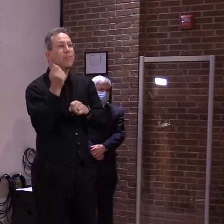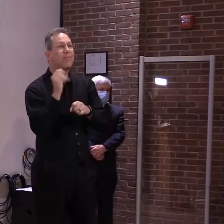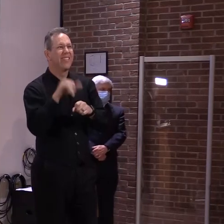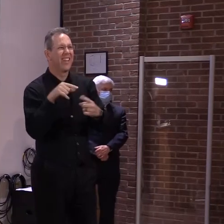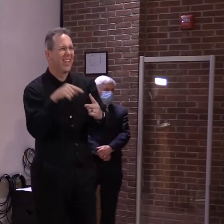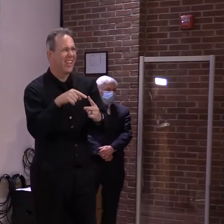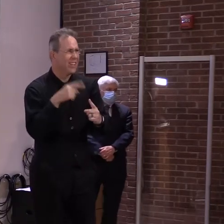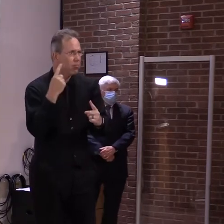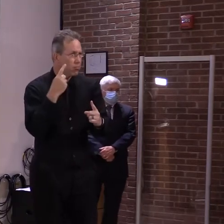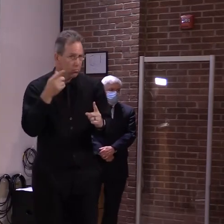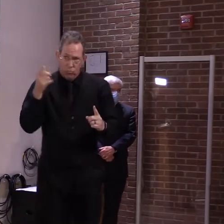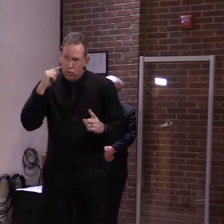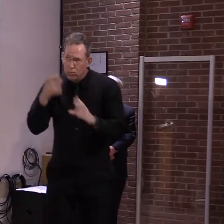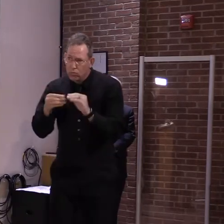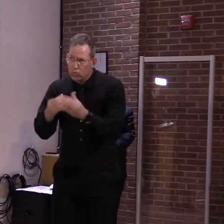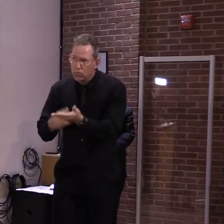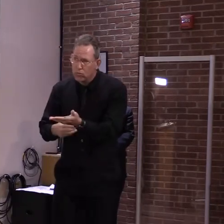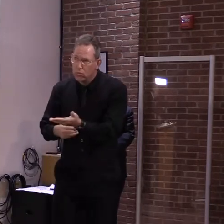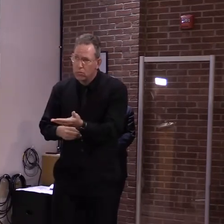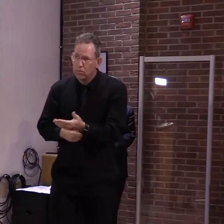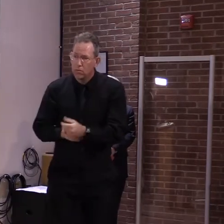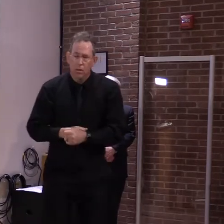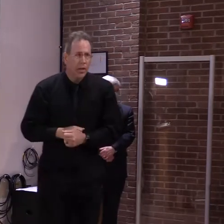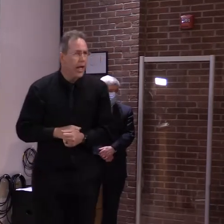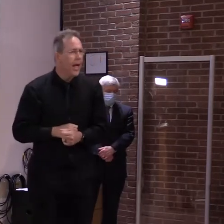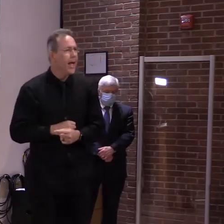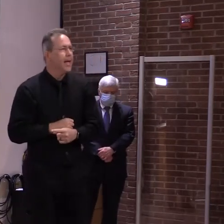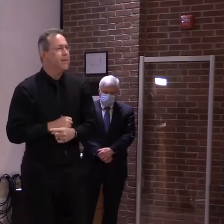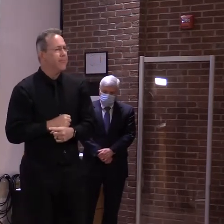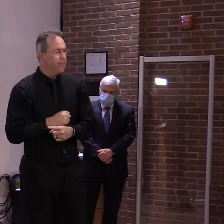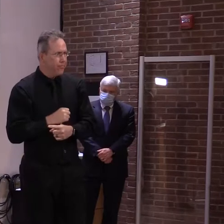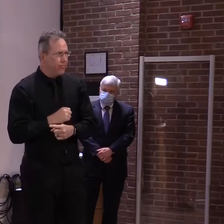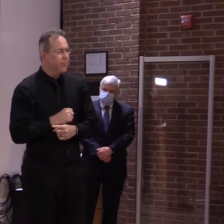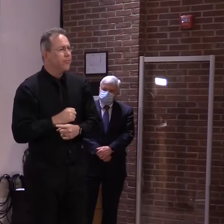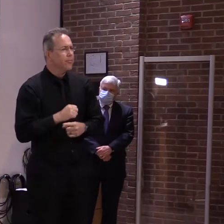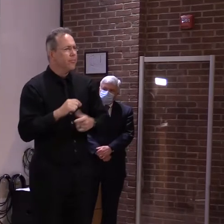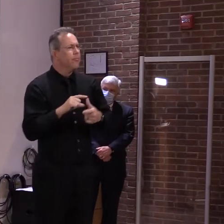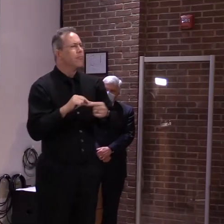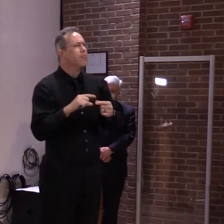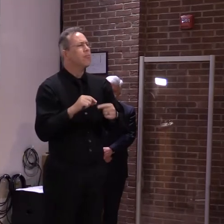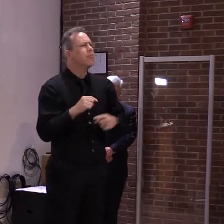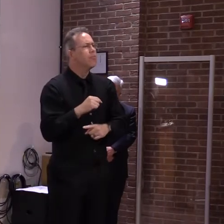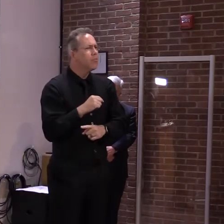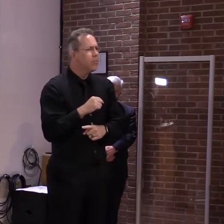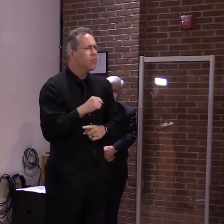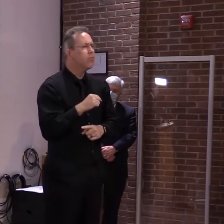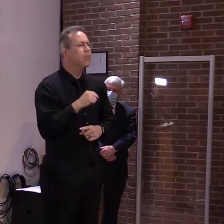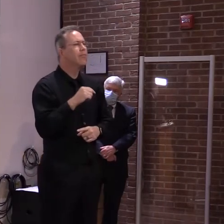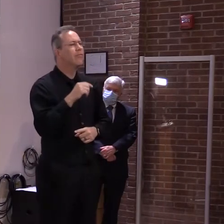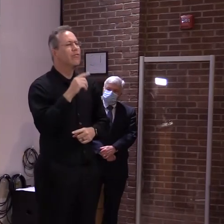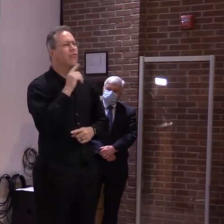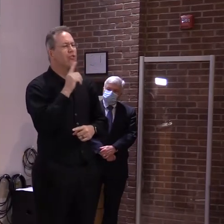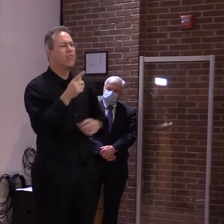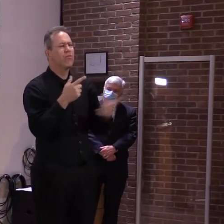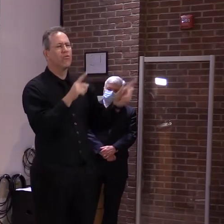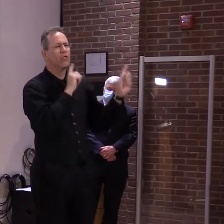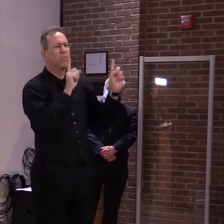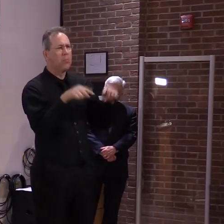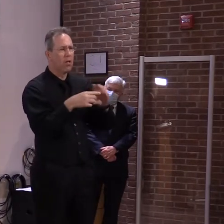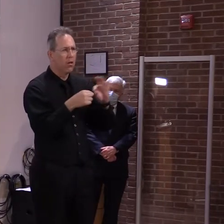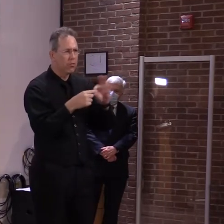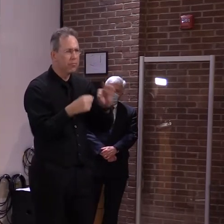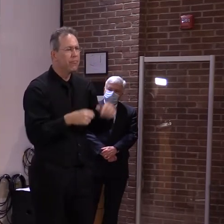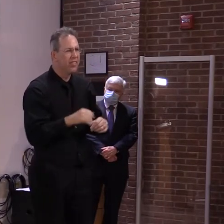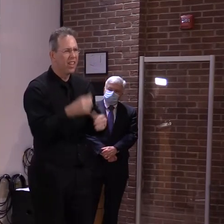that front. I know the pro tem actually responded to the letter with a call